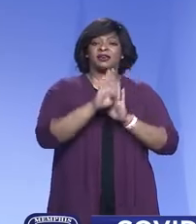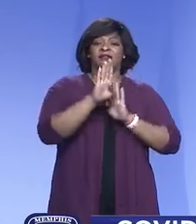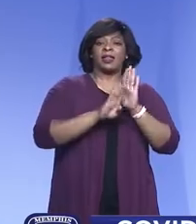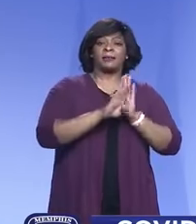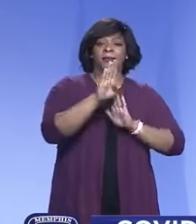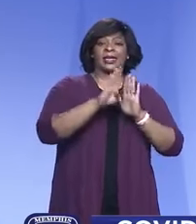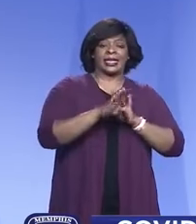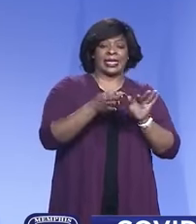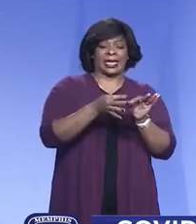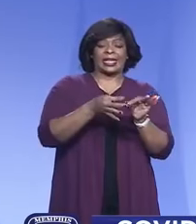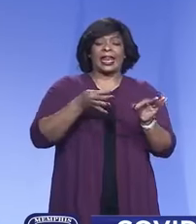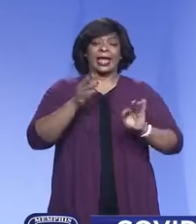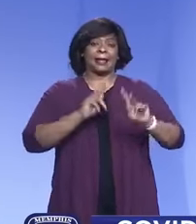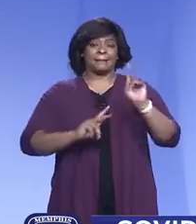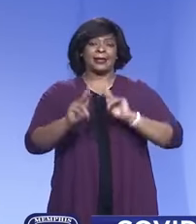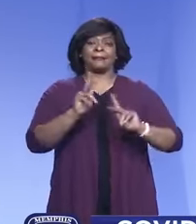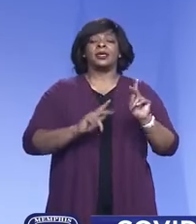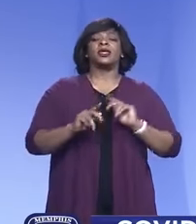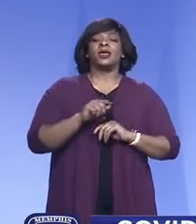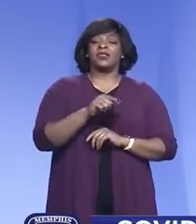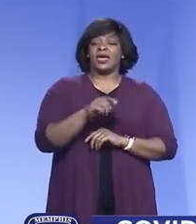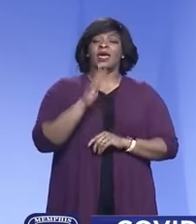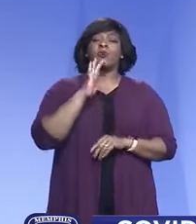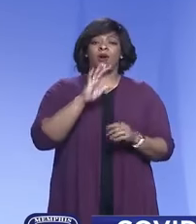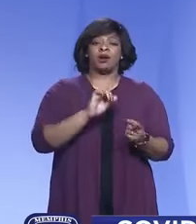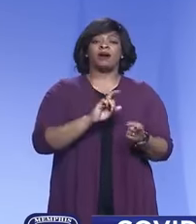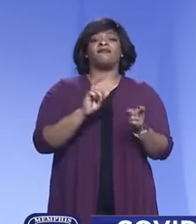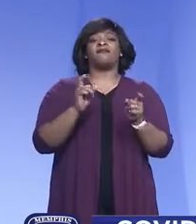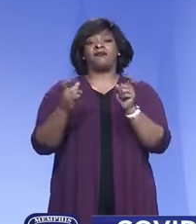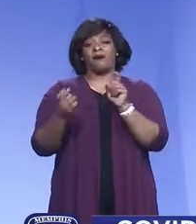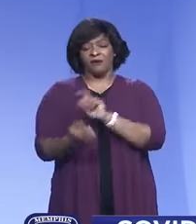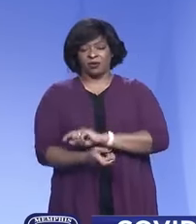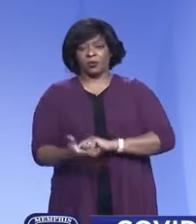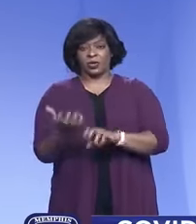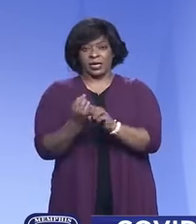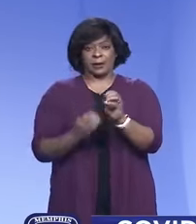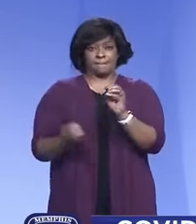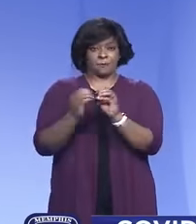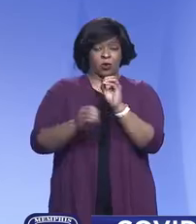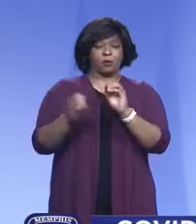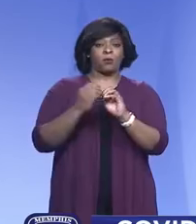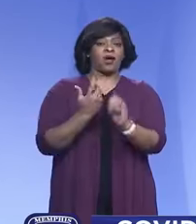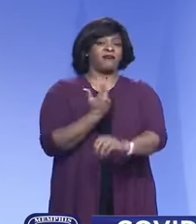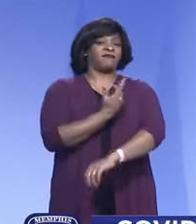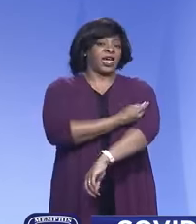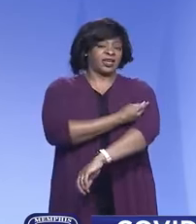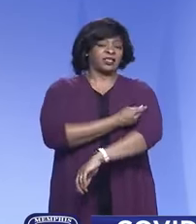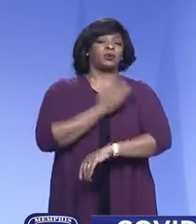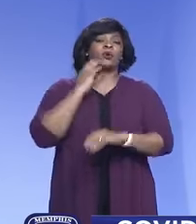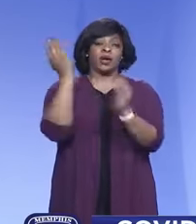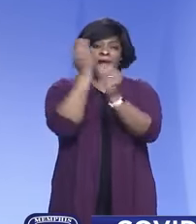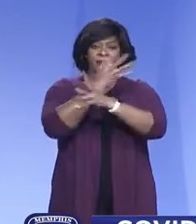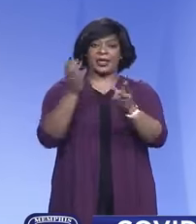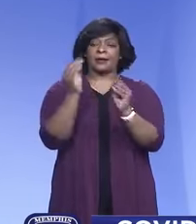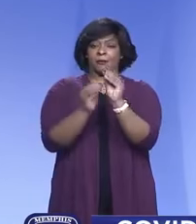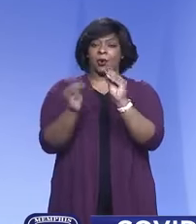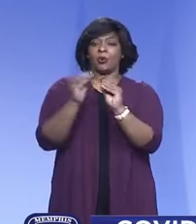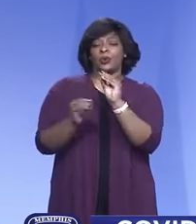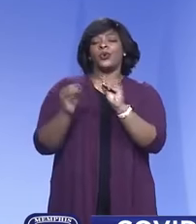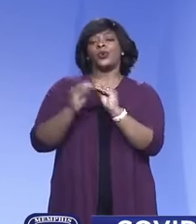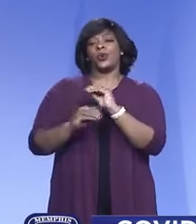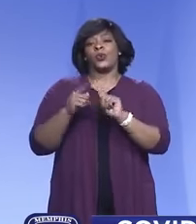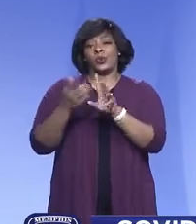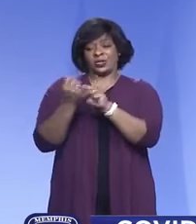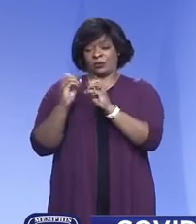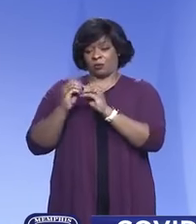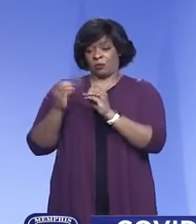developmentally delayed. That will evolve as we get more vaccine, and we'll give more updates as we receive more vaccine